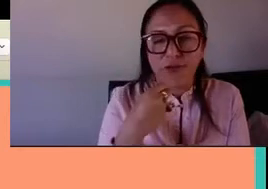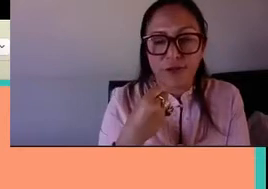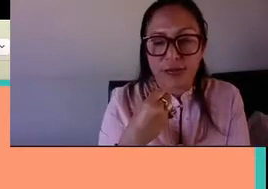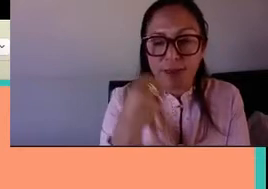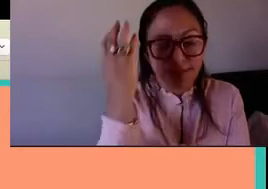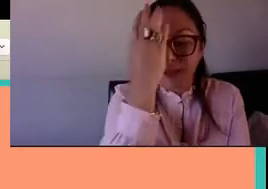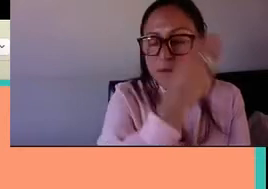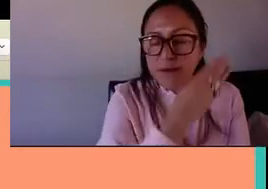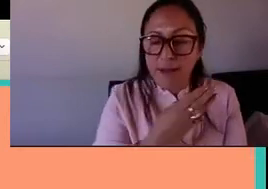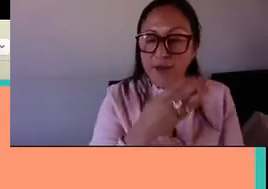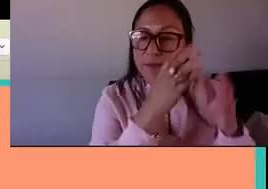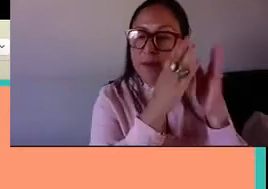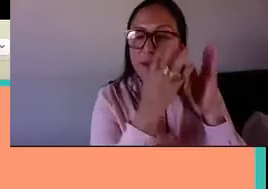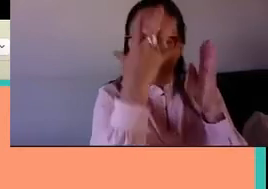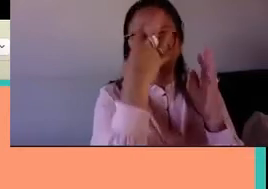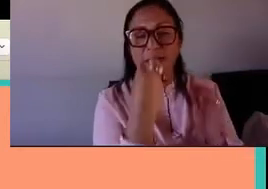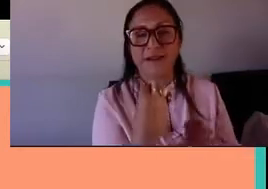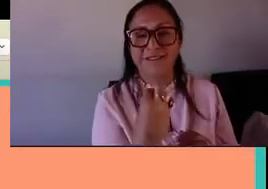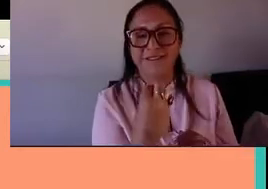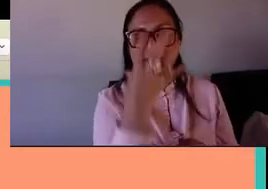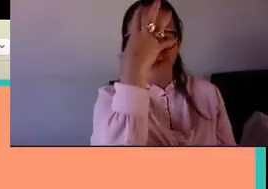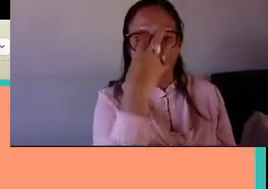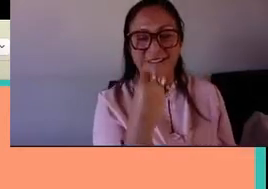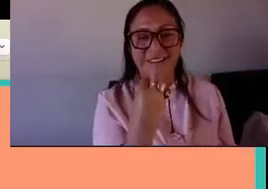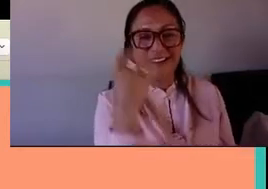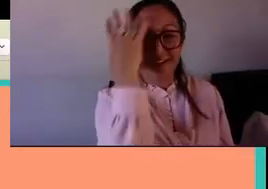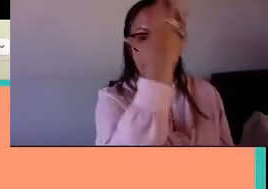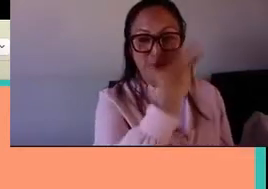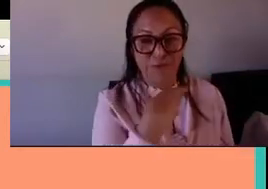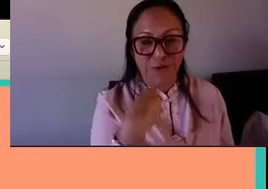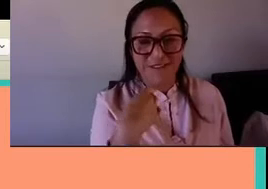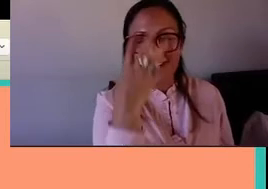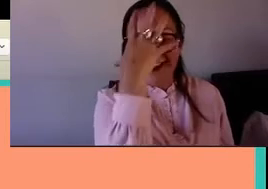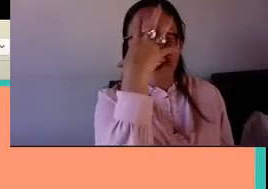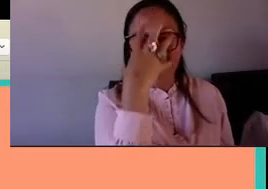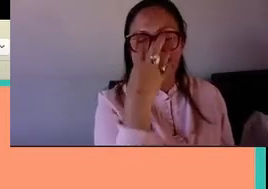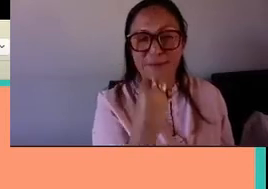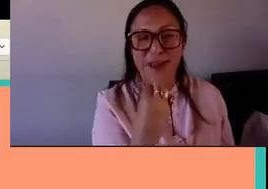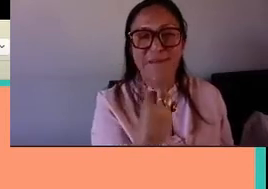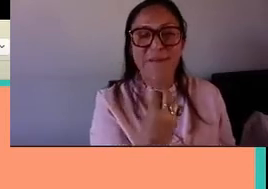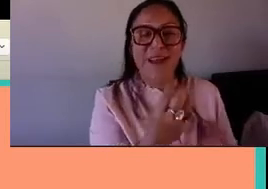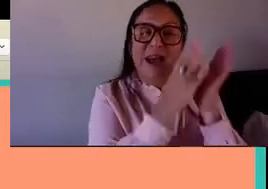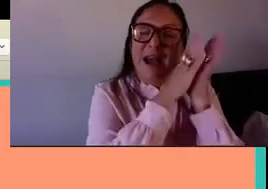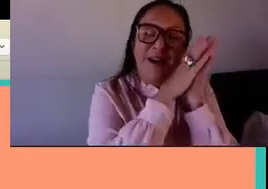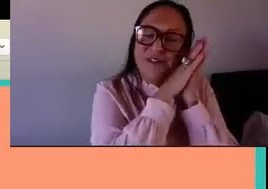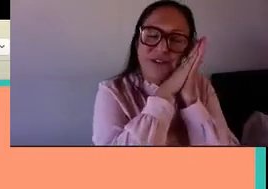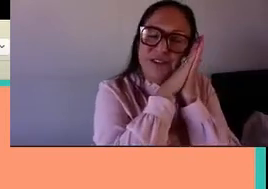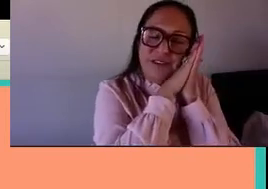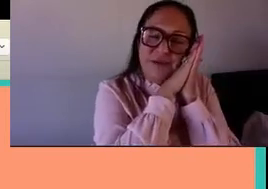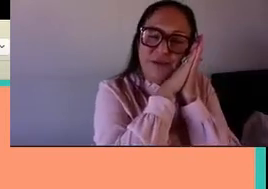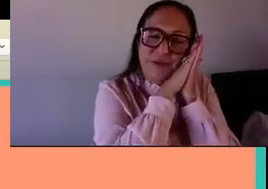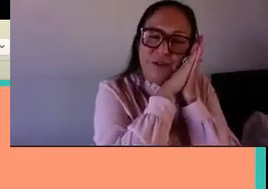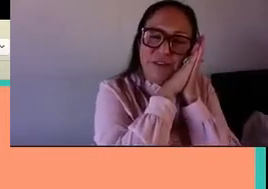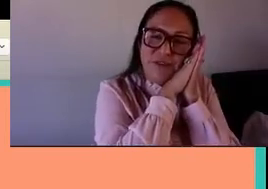for sleep. I mean, nap time, sorry, this one. This is beautiful. Nap time, I also